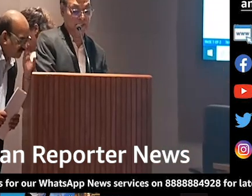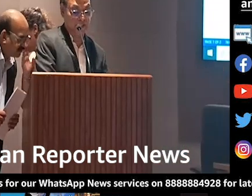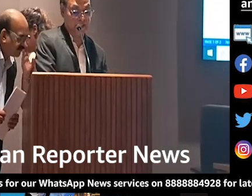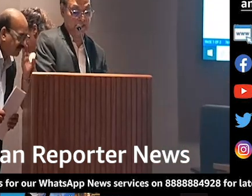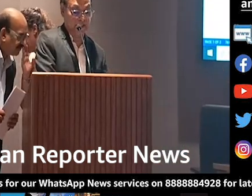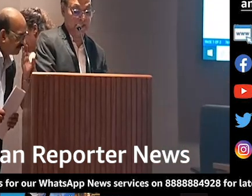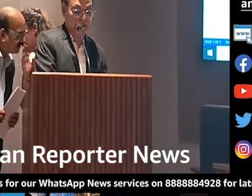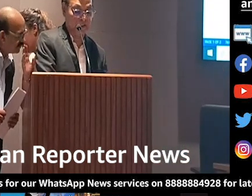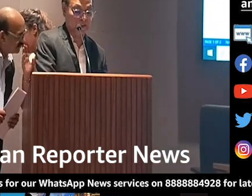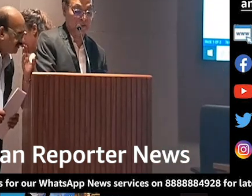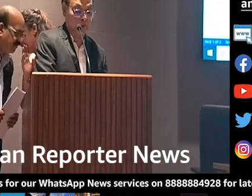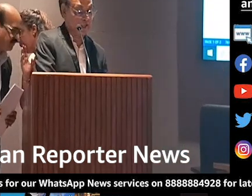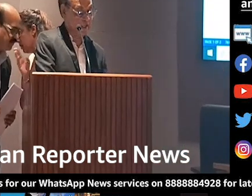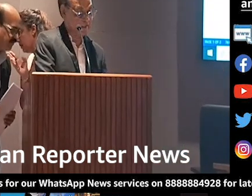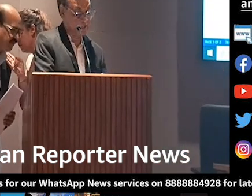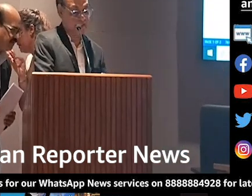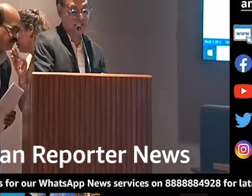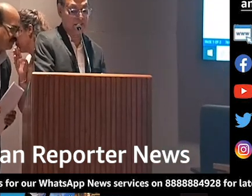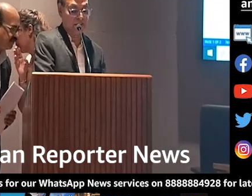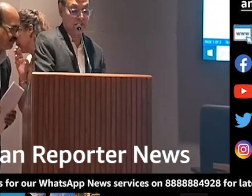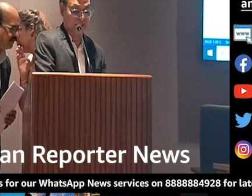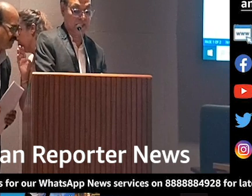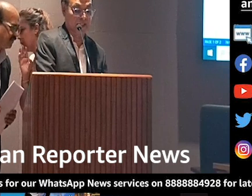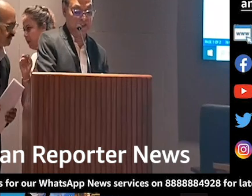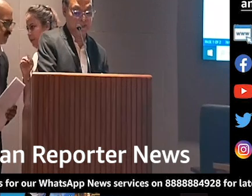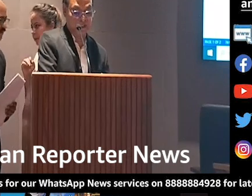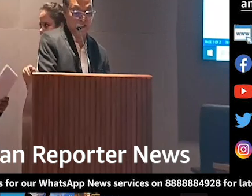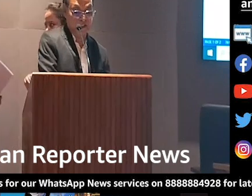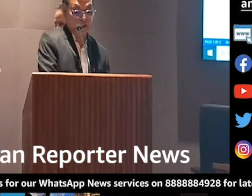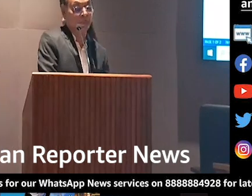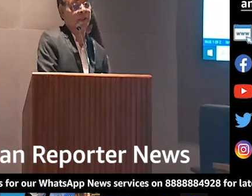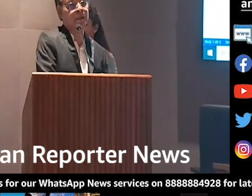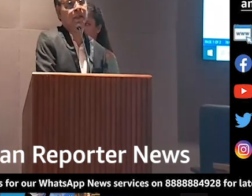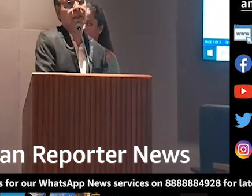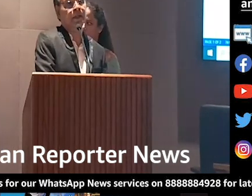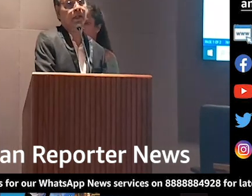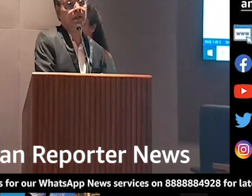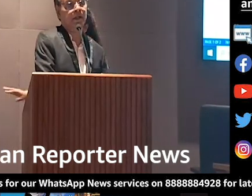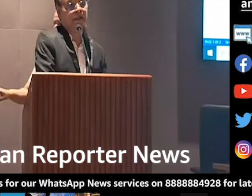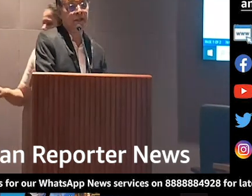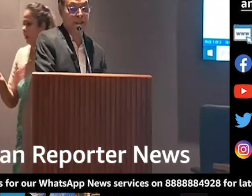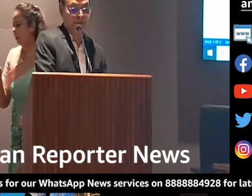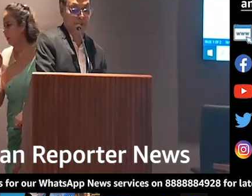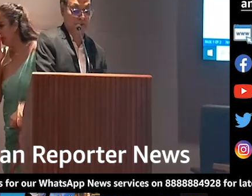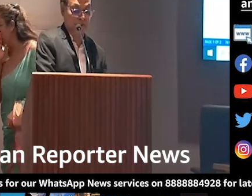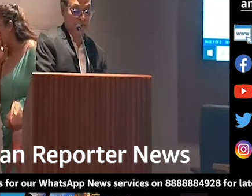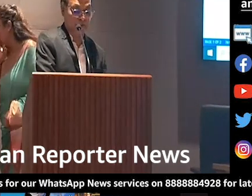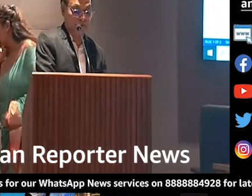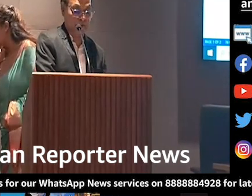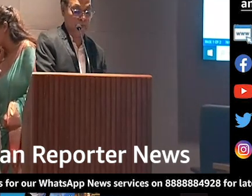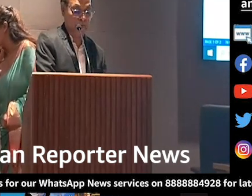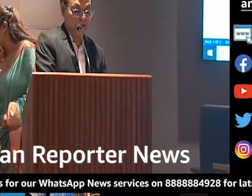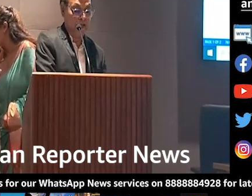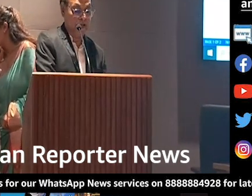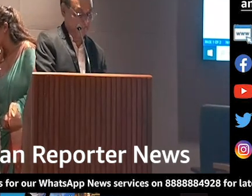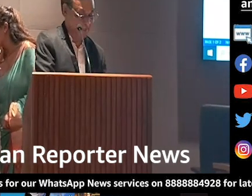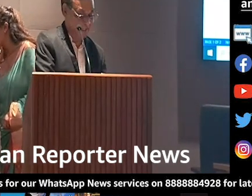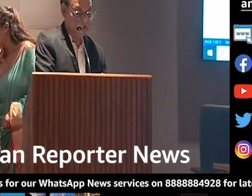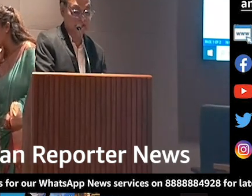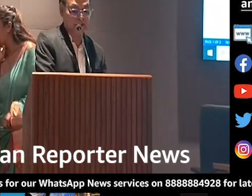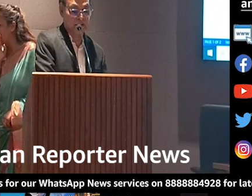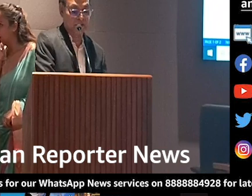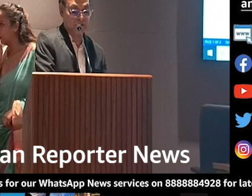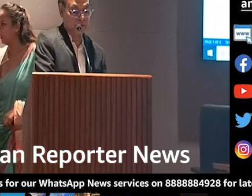catalyst for advancing sign language interpretation in-depth education. As